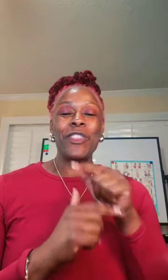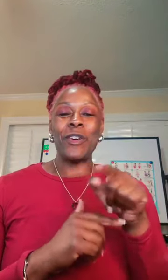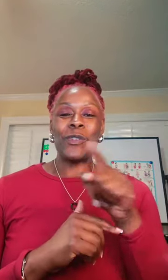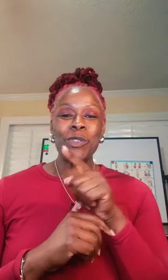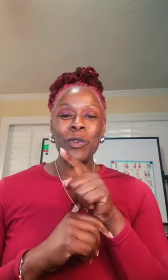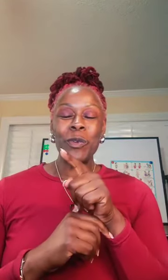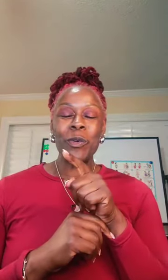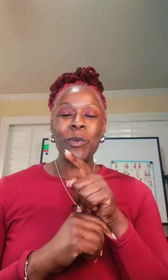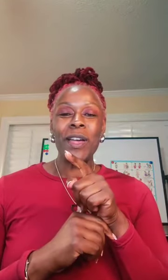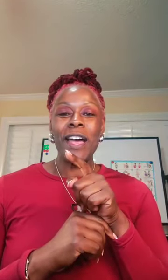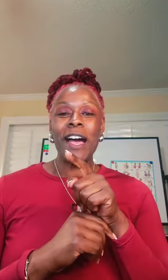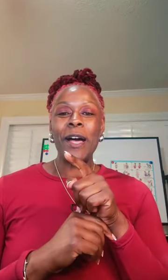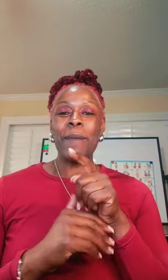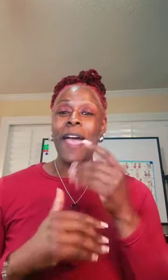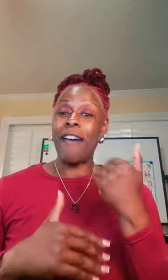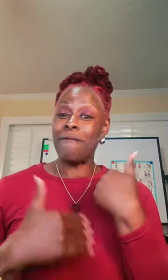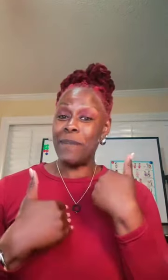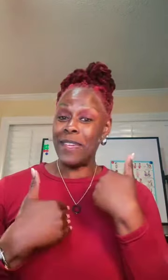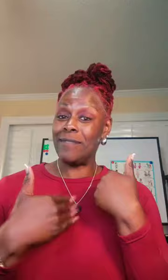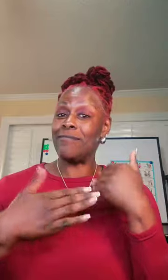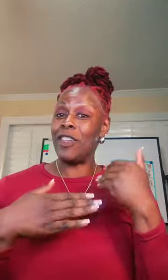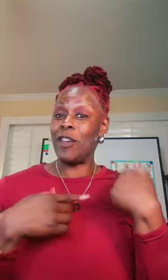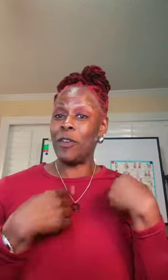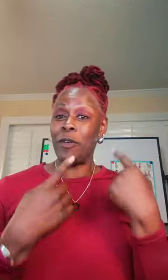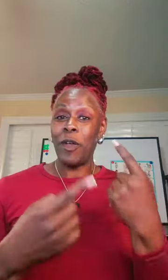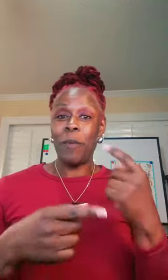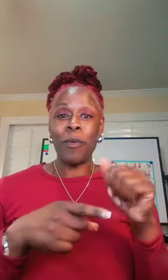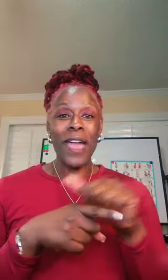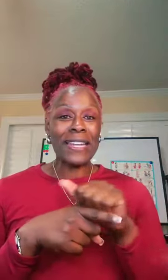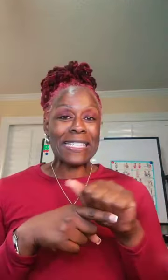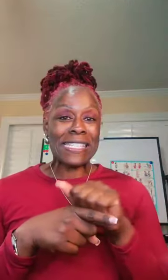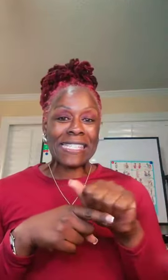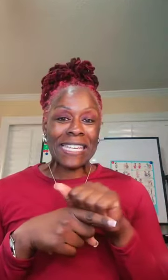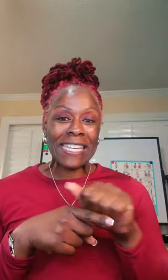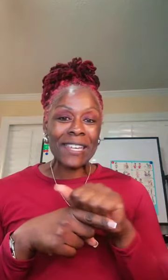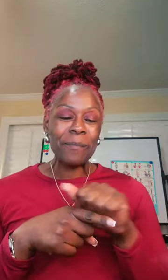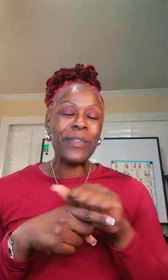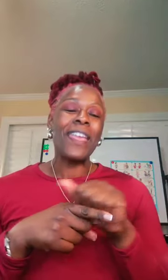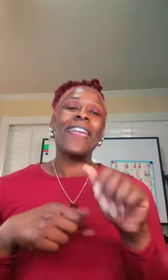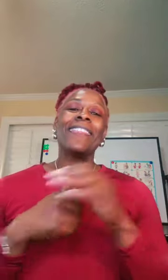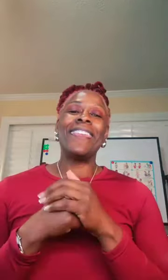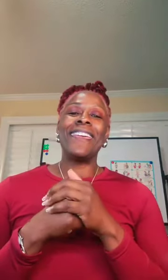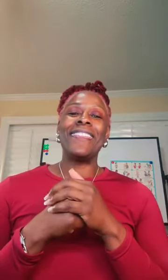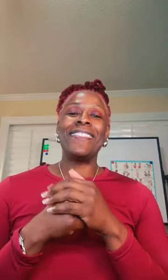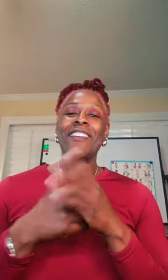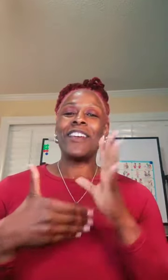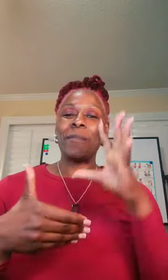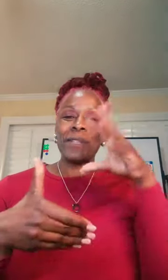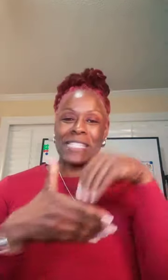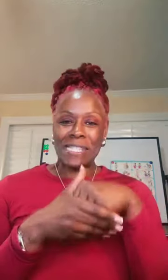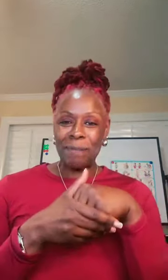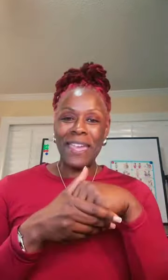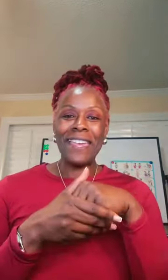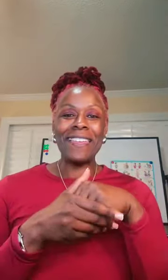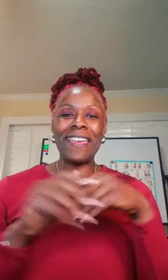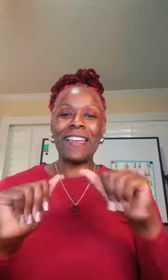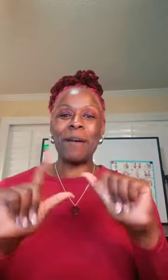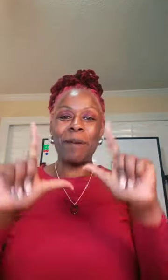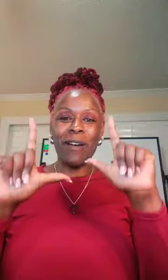those who have been, practicing, then they're going to participate and come